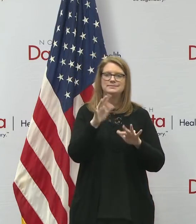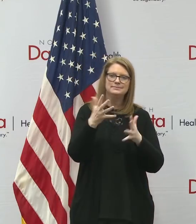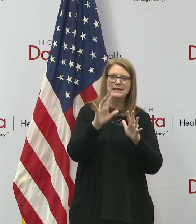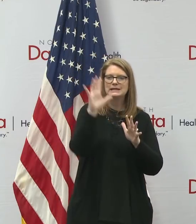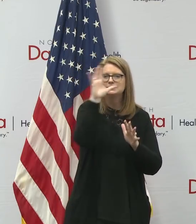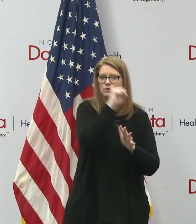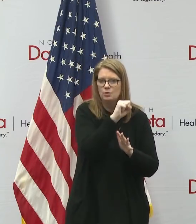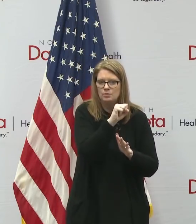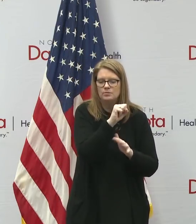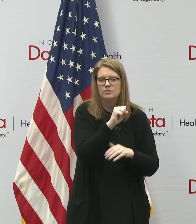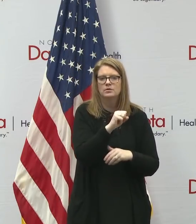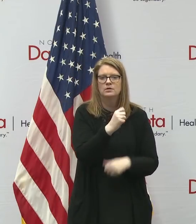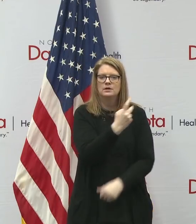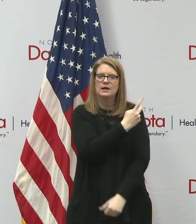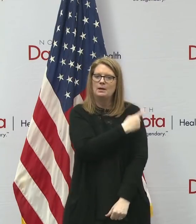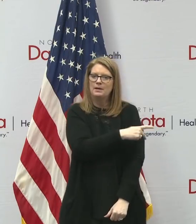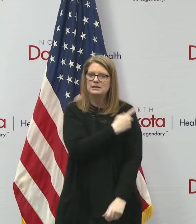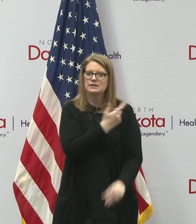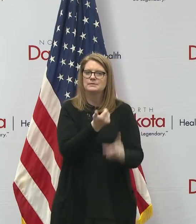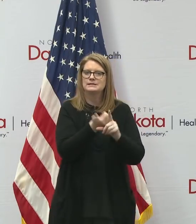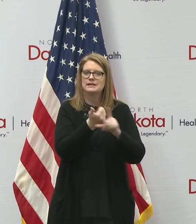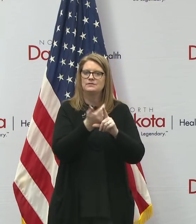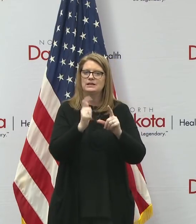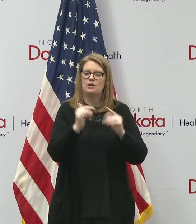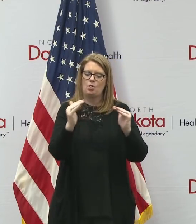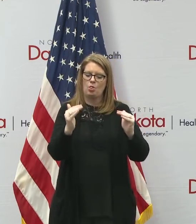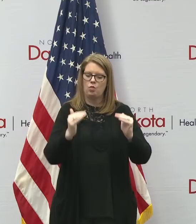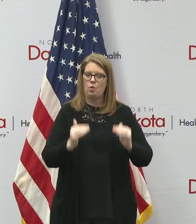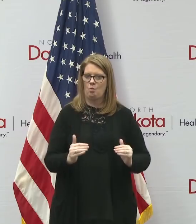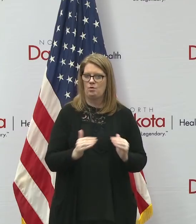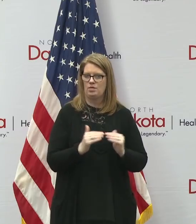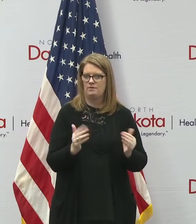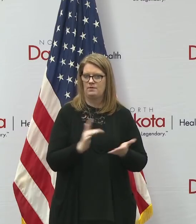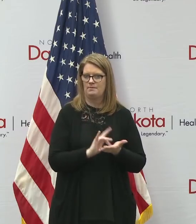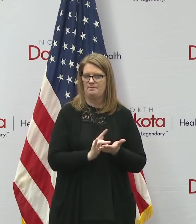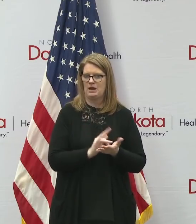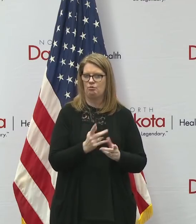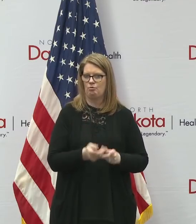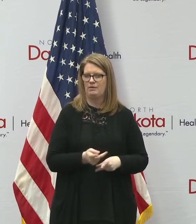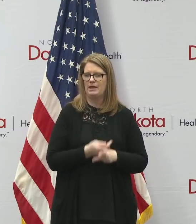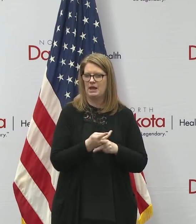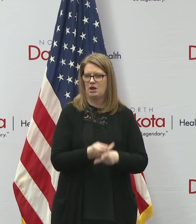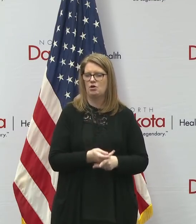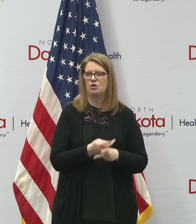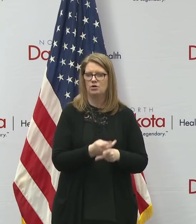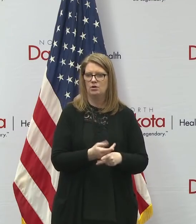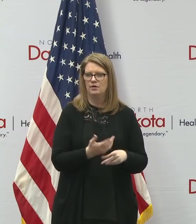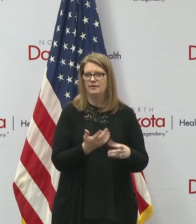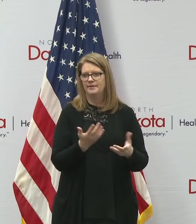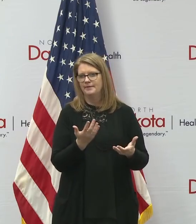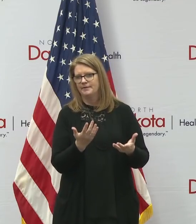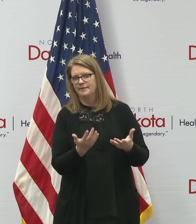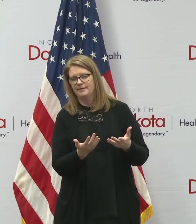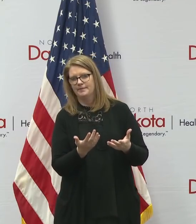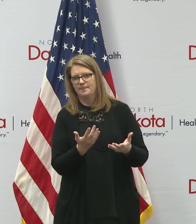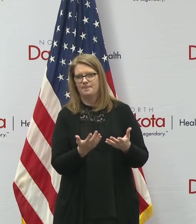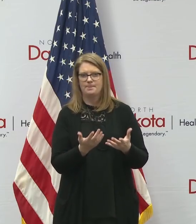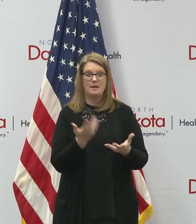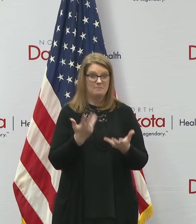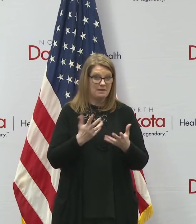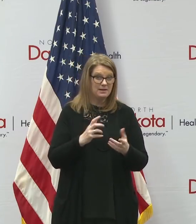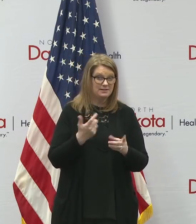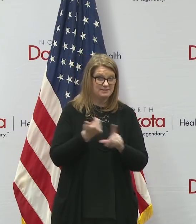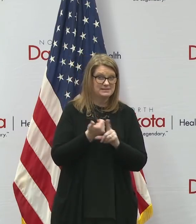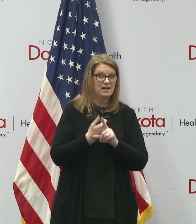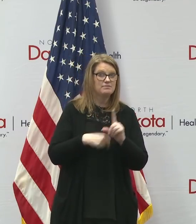need a lower level of medical care, but maybe COVID, and be infected with